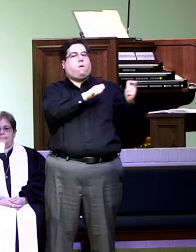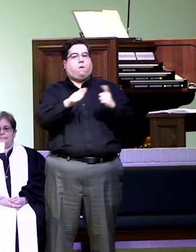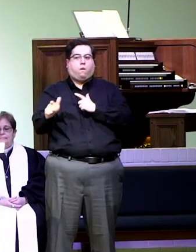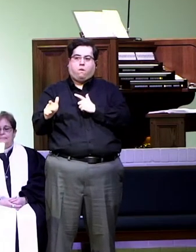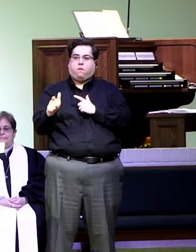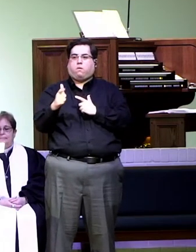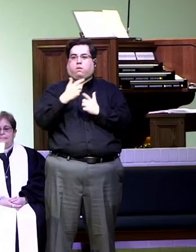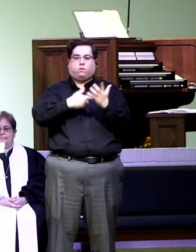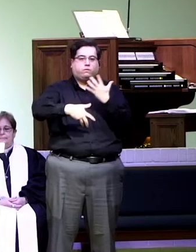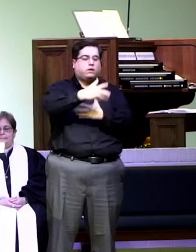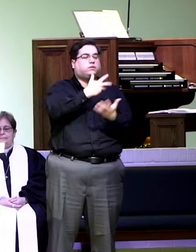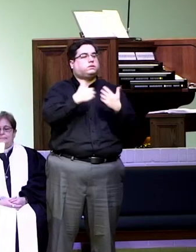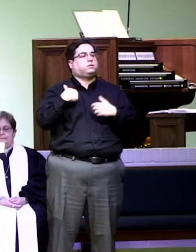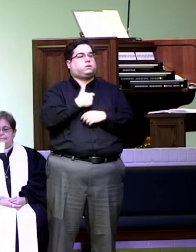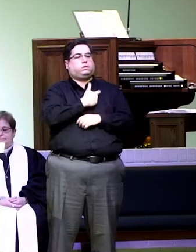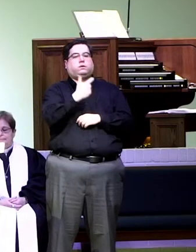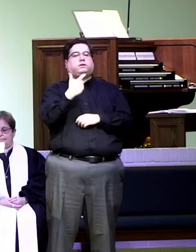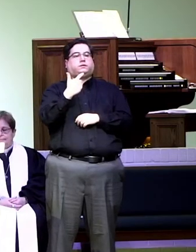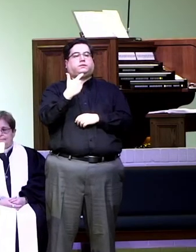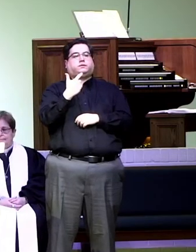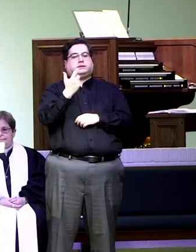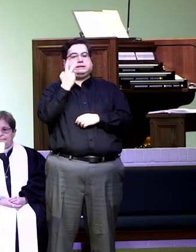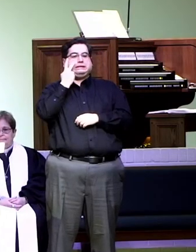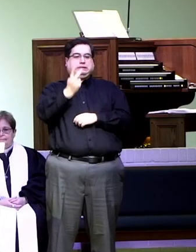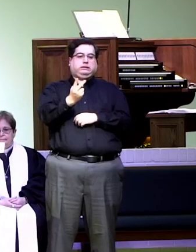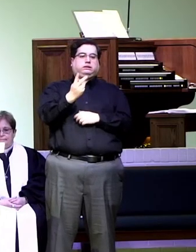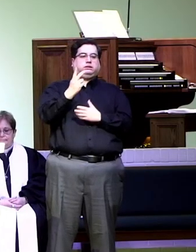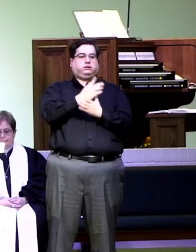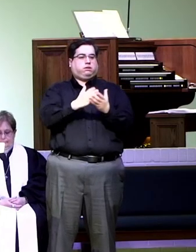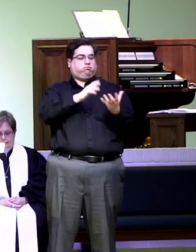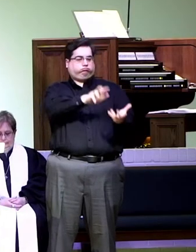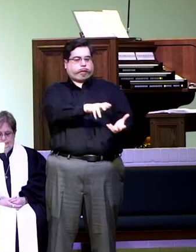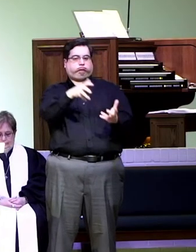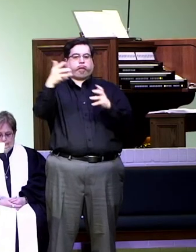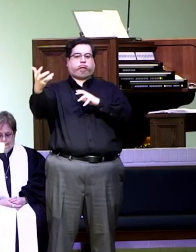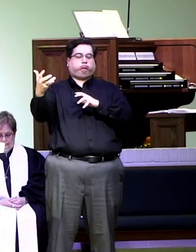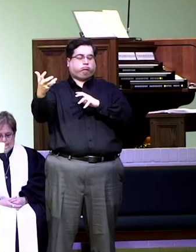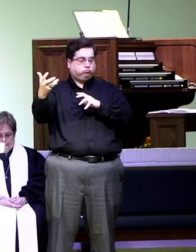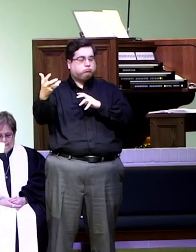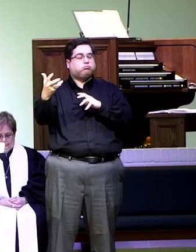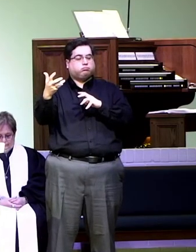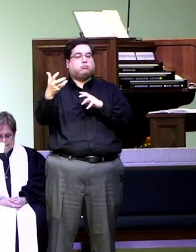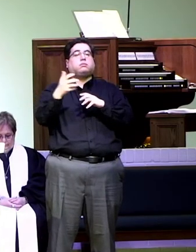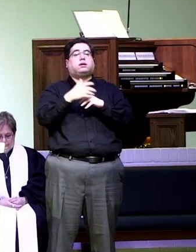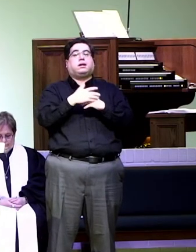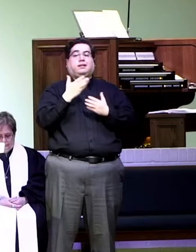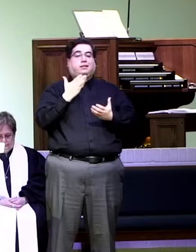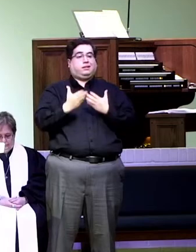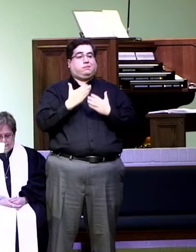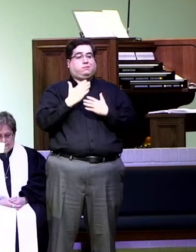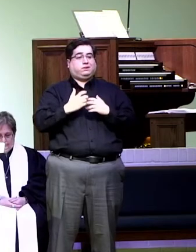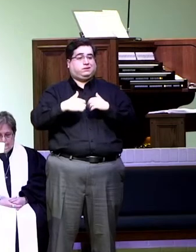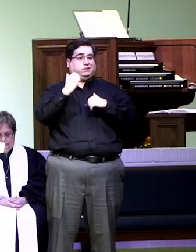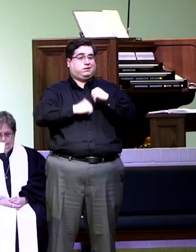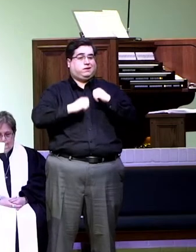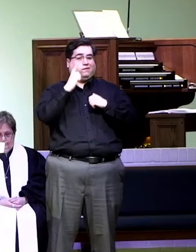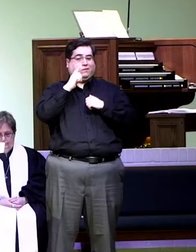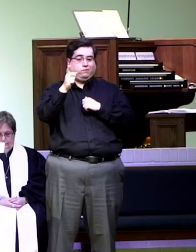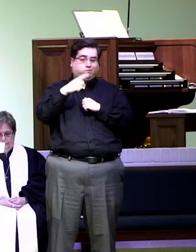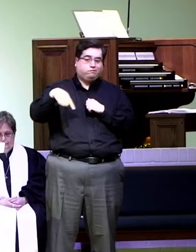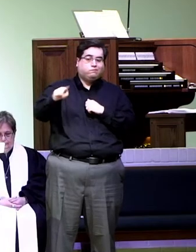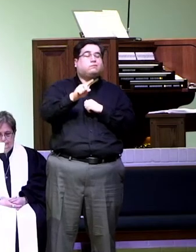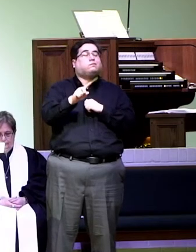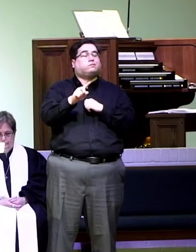us, we find some kind of unrest and chaos that might be difficult for some of